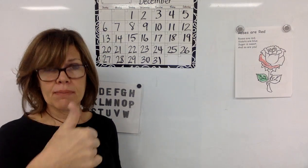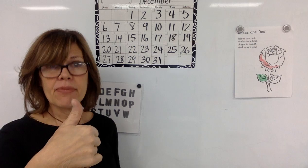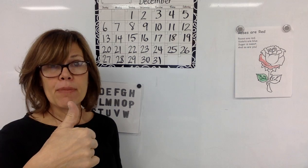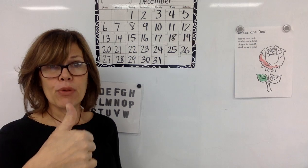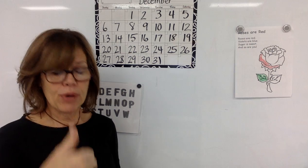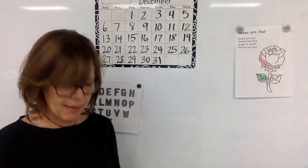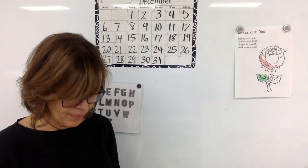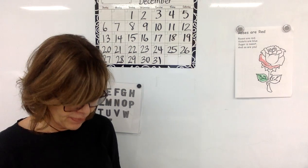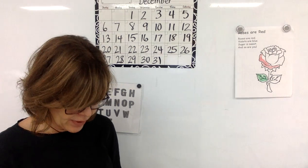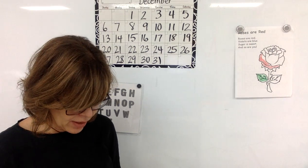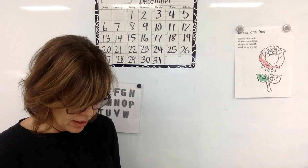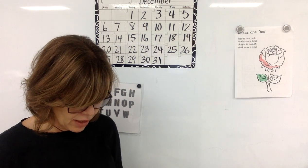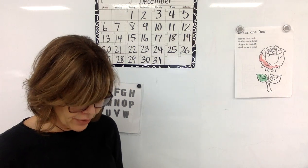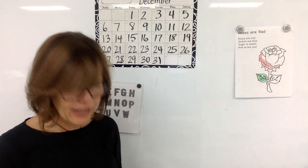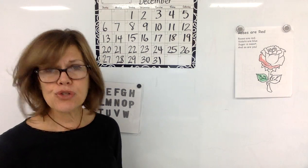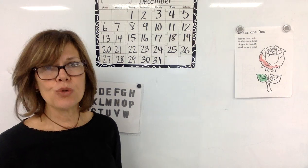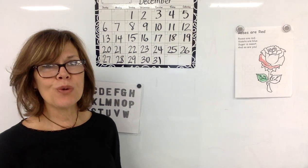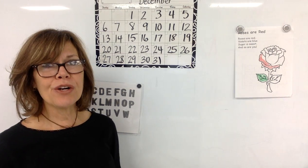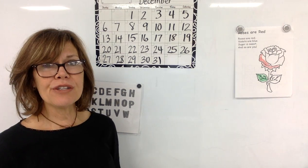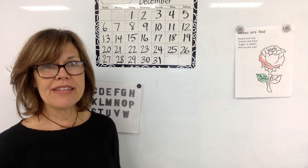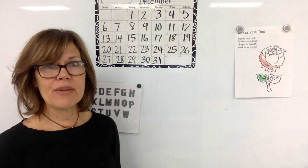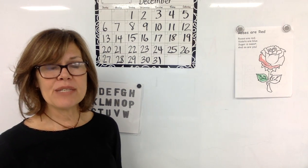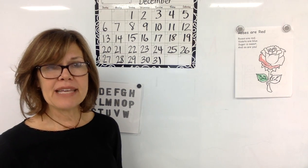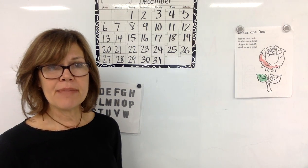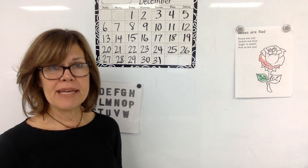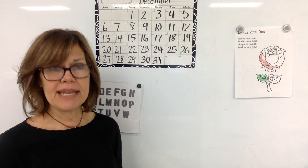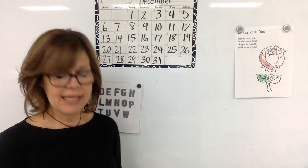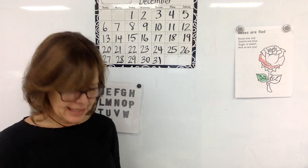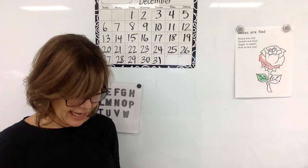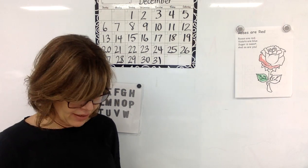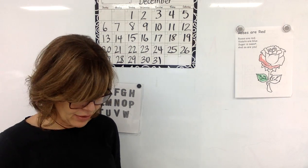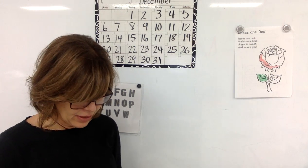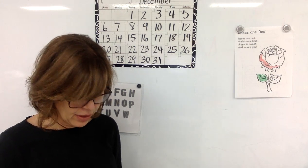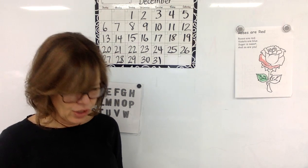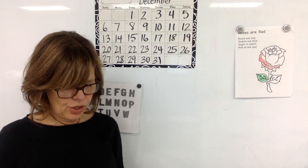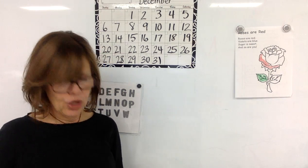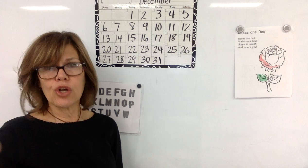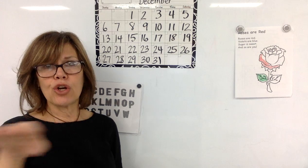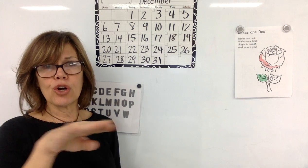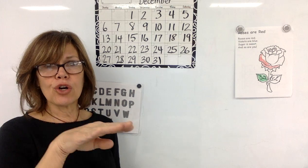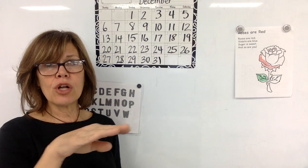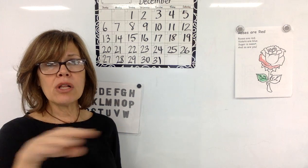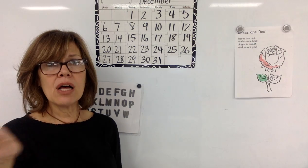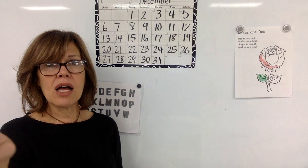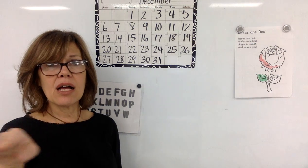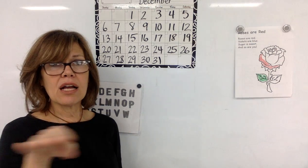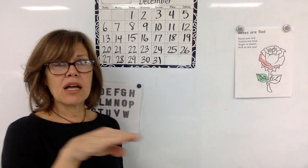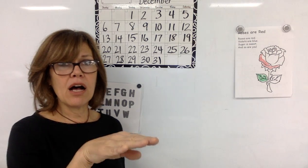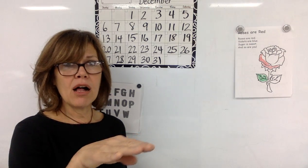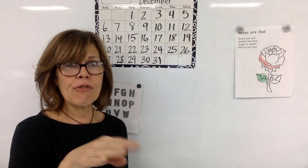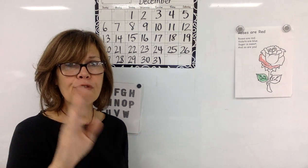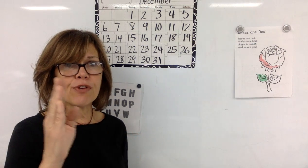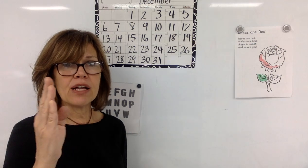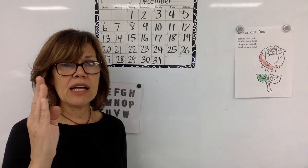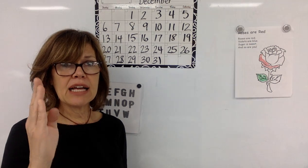They both rhyme. All right, two words, and then we say the beginning sound. Girl, golf,